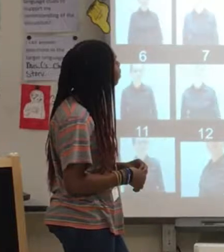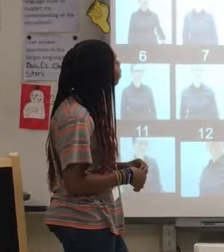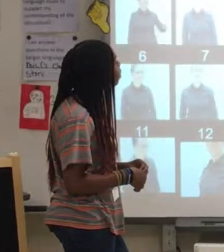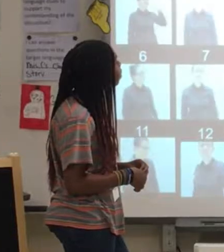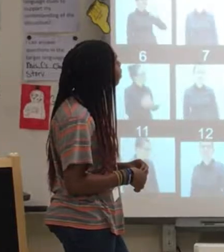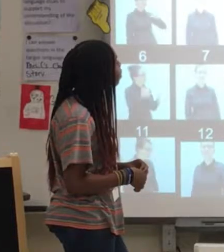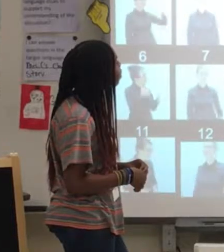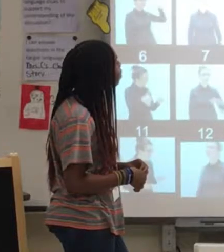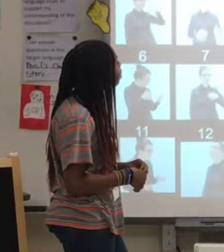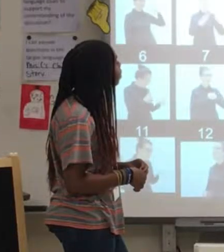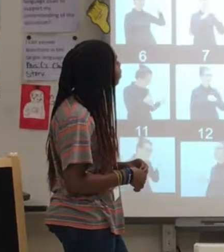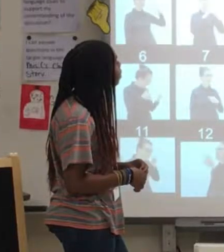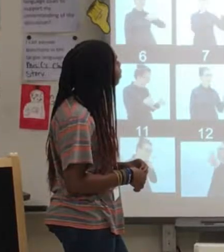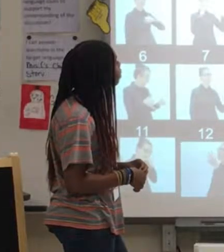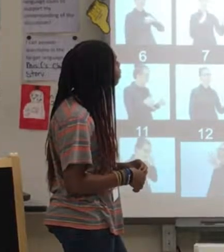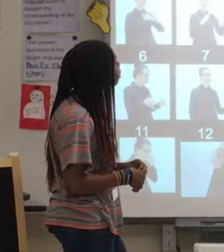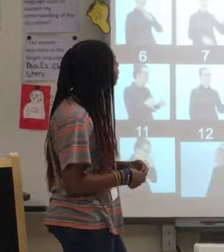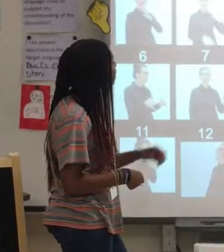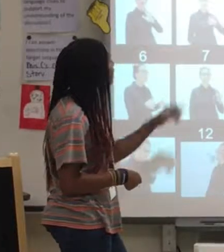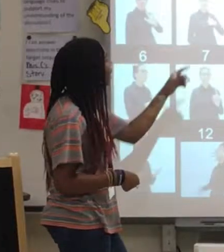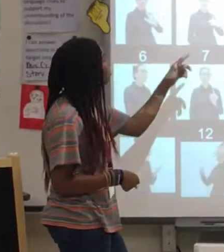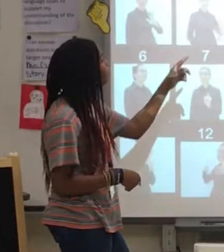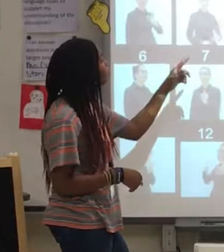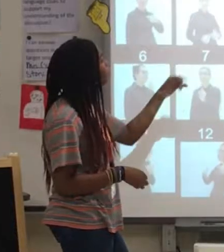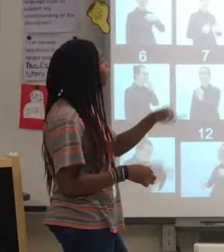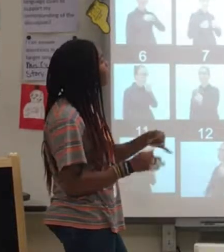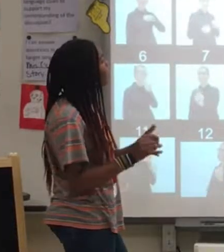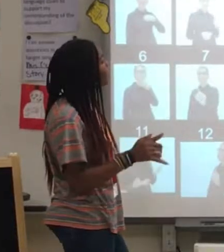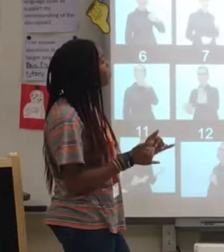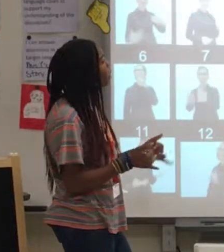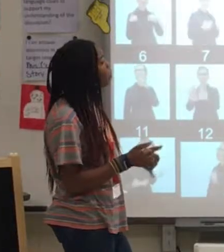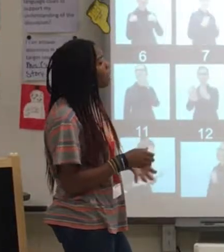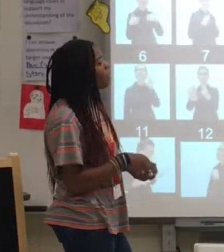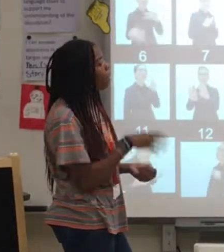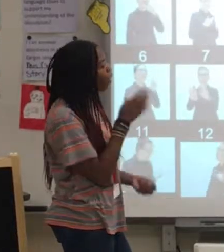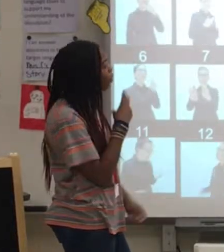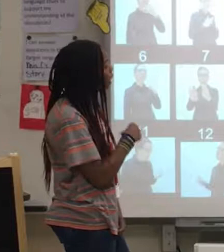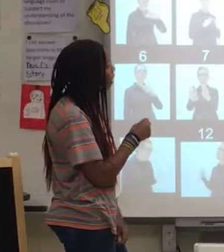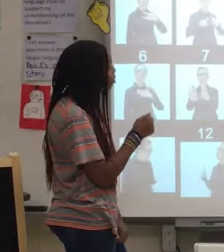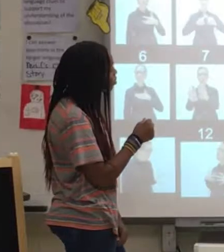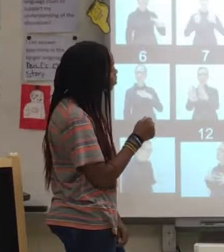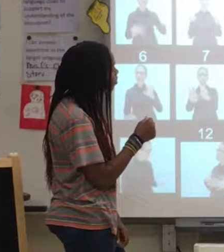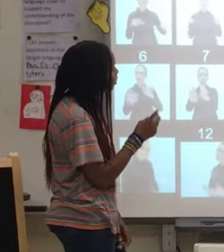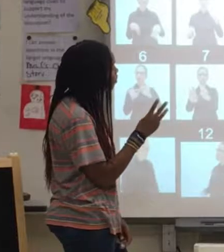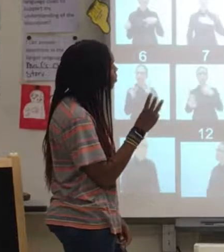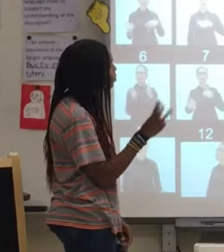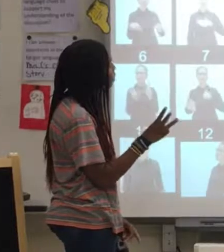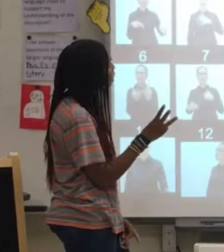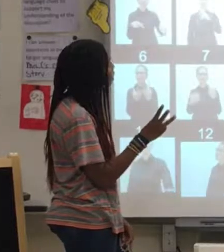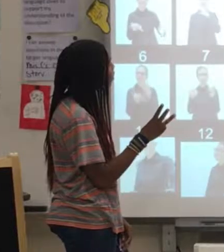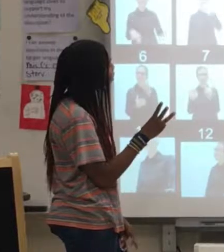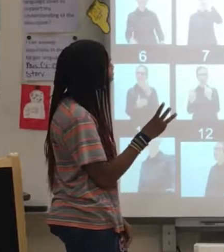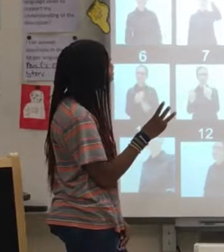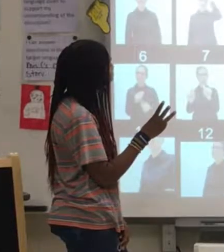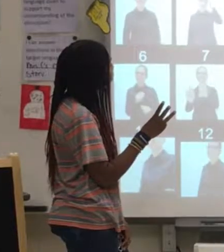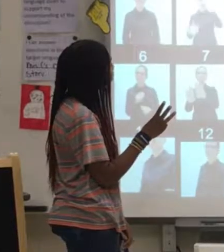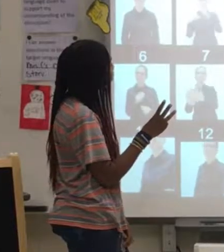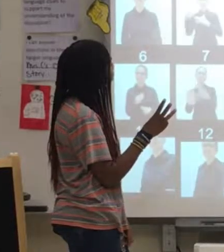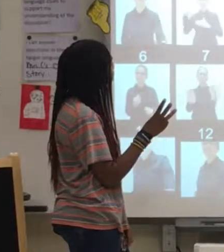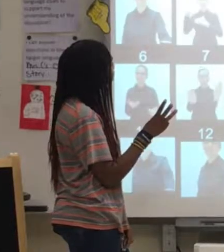back to One needs to go to two. Oh, never mind. It says, my birthday party was at my old house. That's what number 3 say. Yeah, it needs to